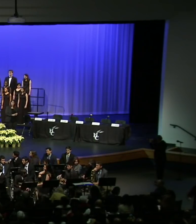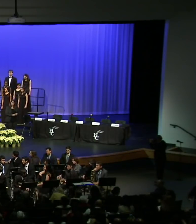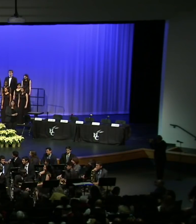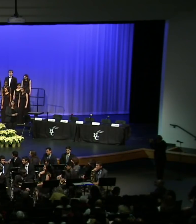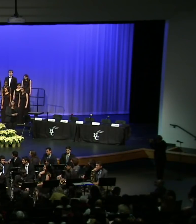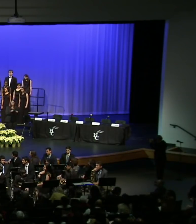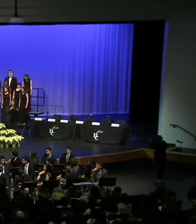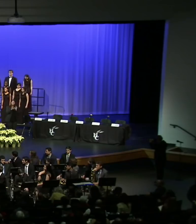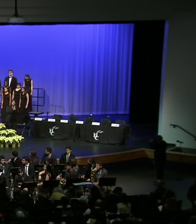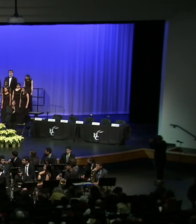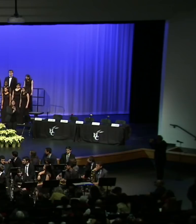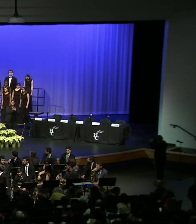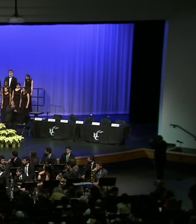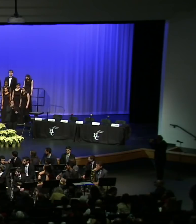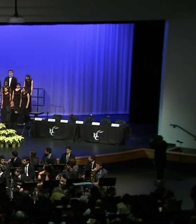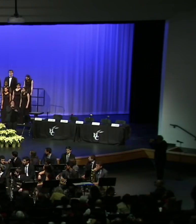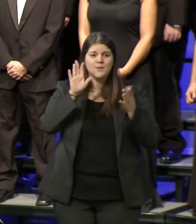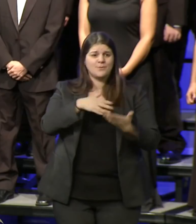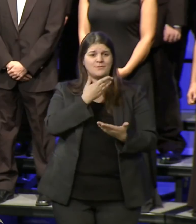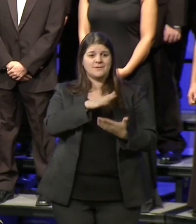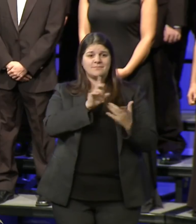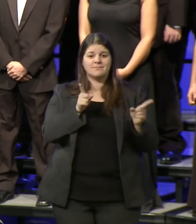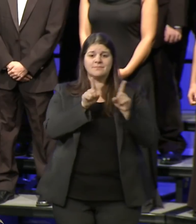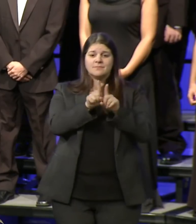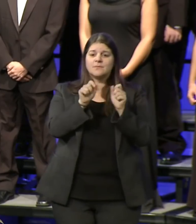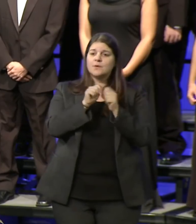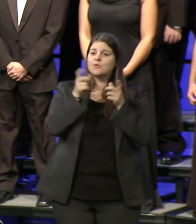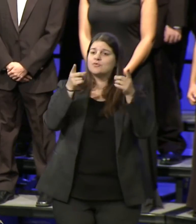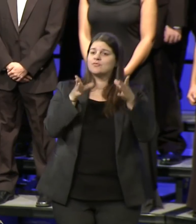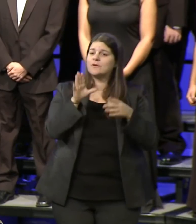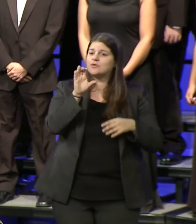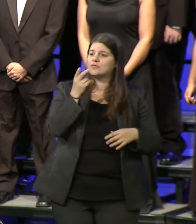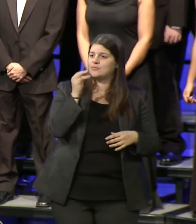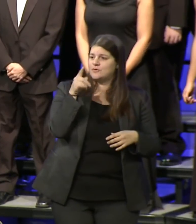These talented musicians were accompanied by their director, Christopher Winters.